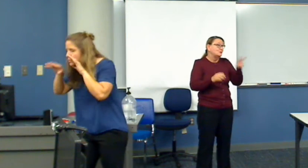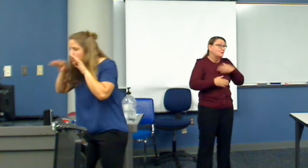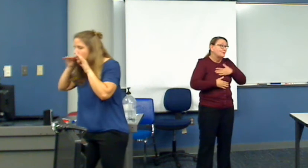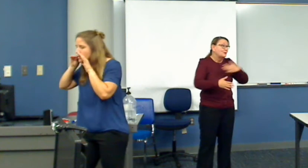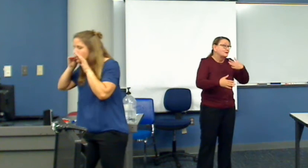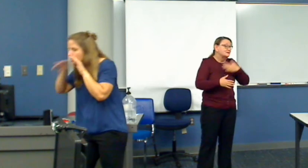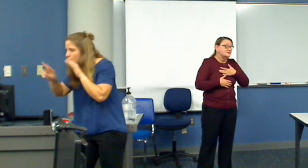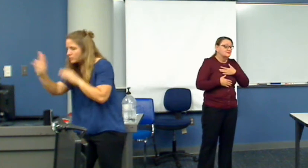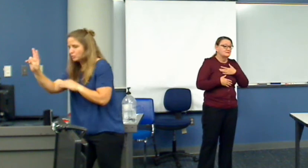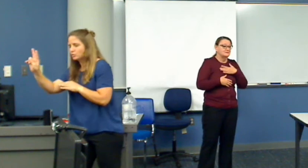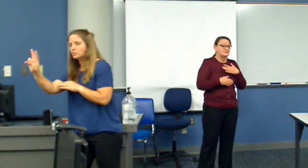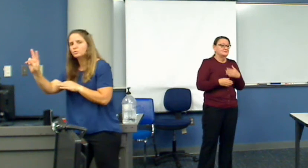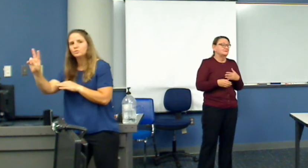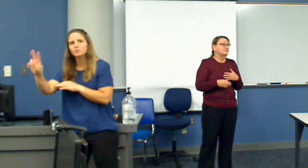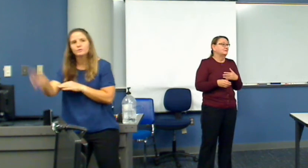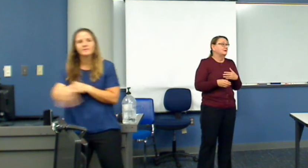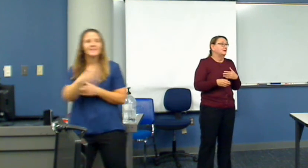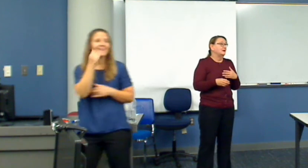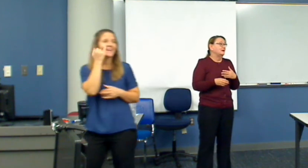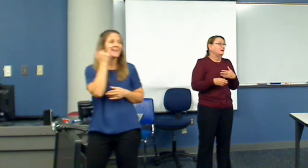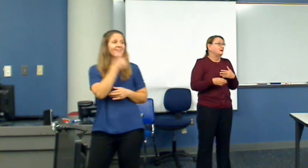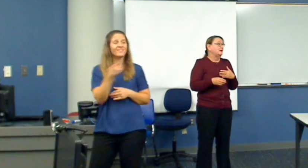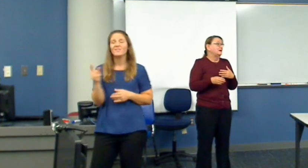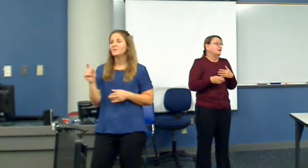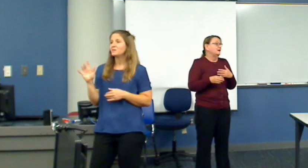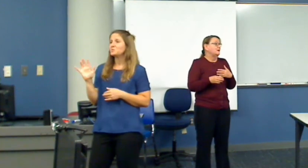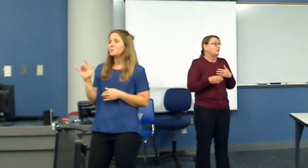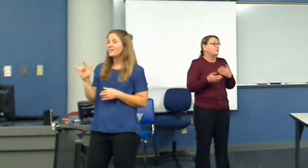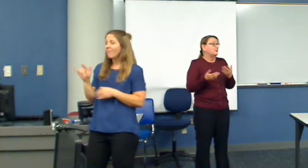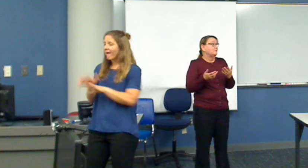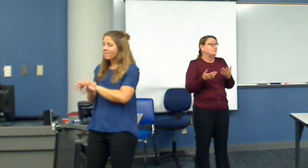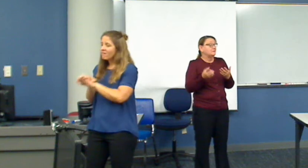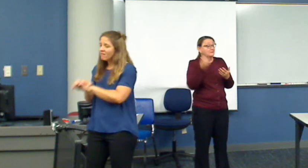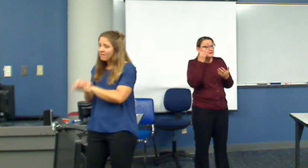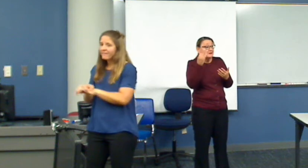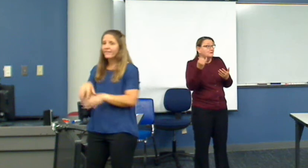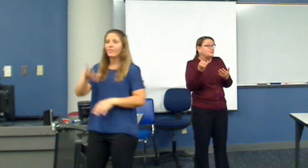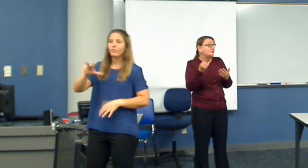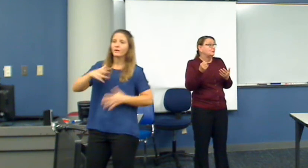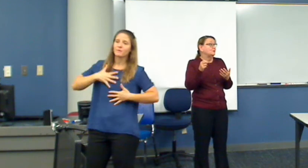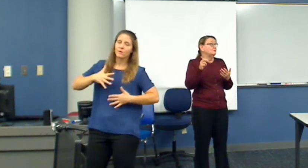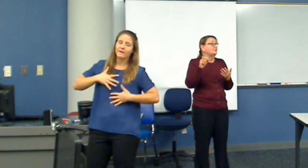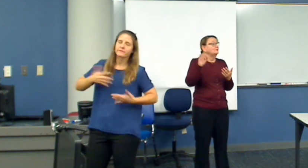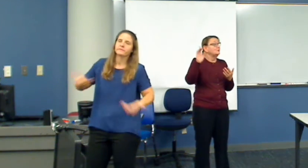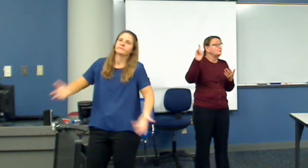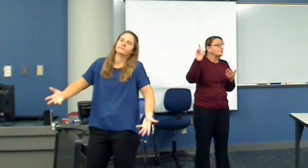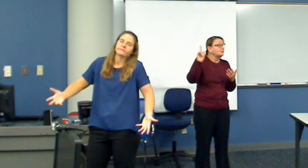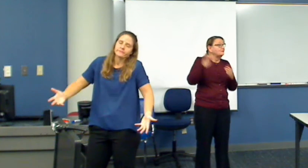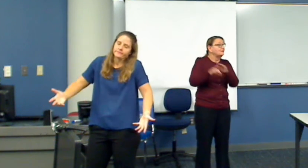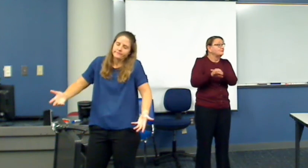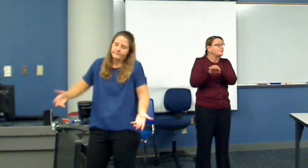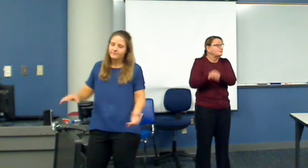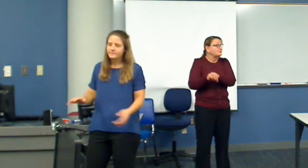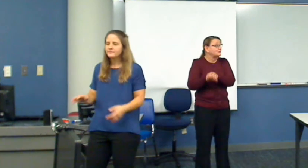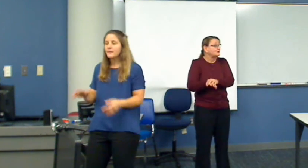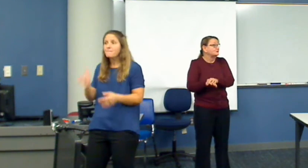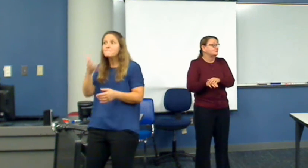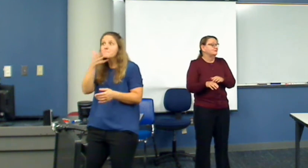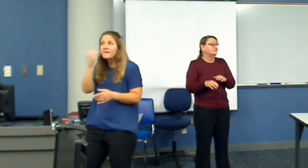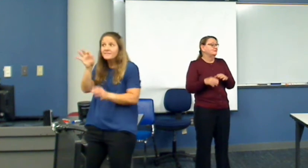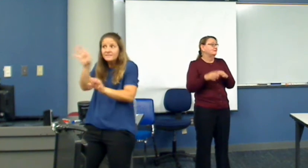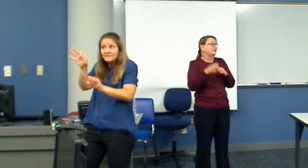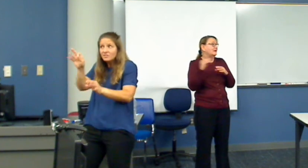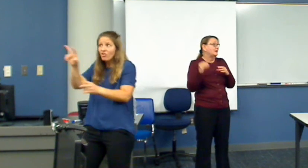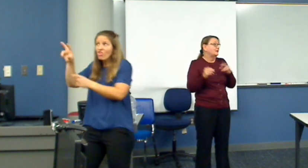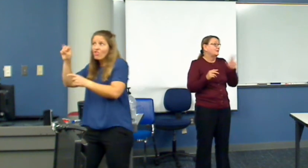between 25 compressions and 3 breaths. The research shows 30 and 2 is the best way to go. But yes,